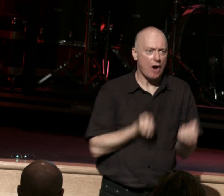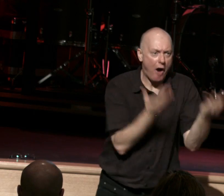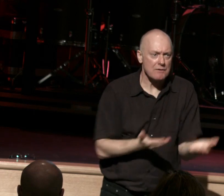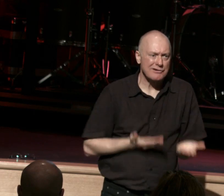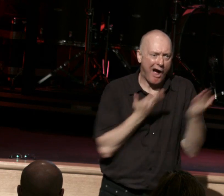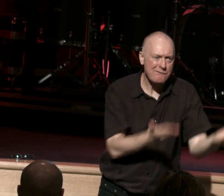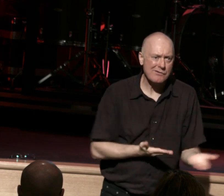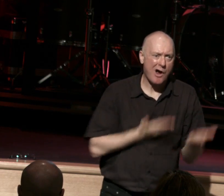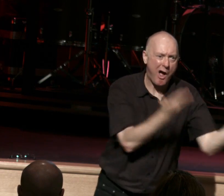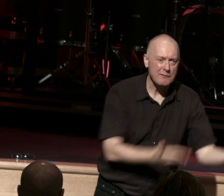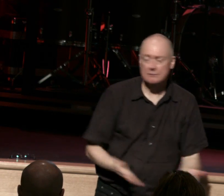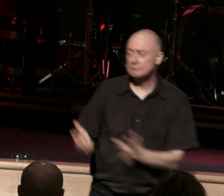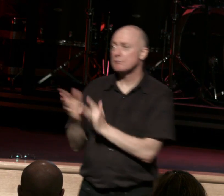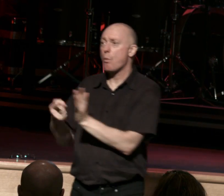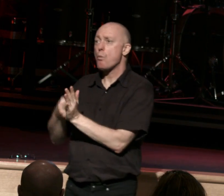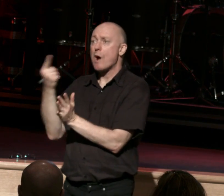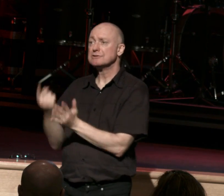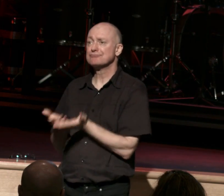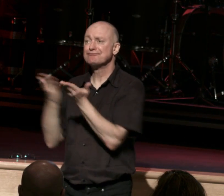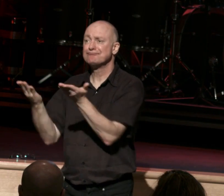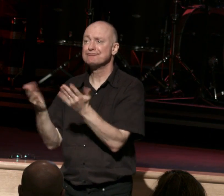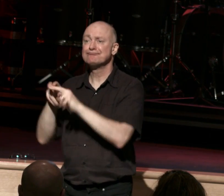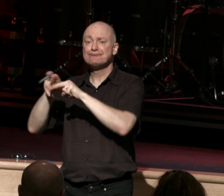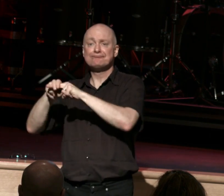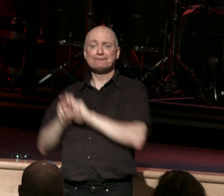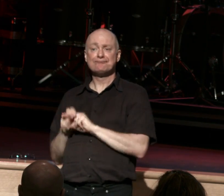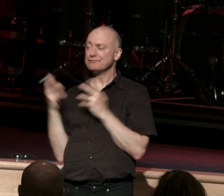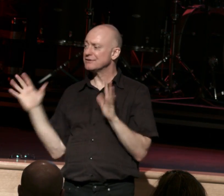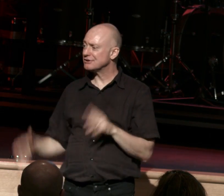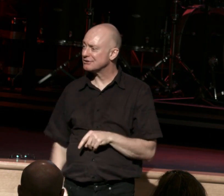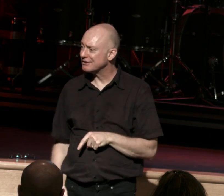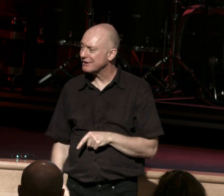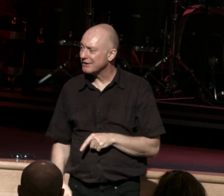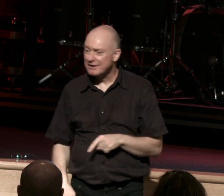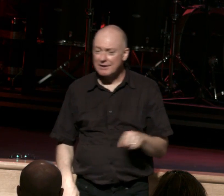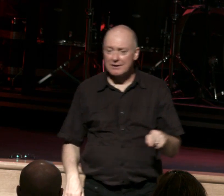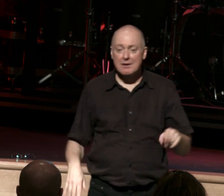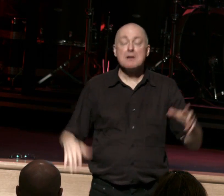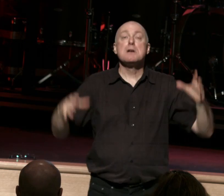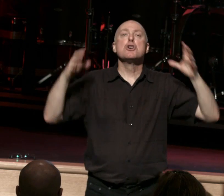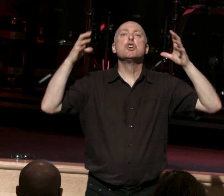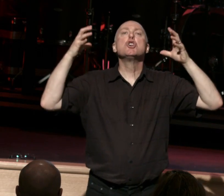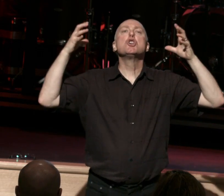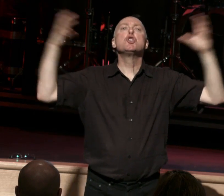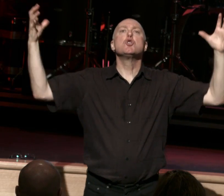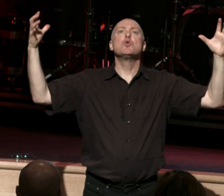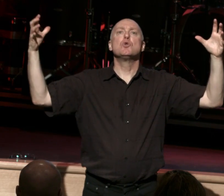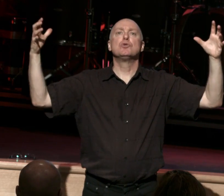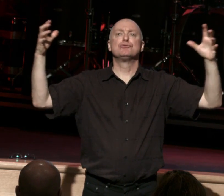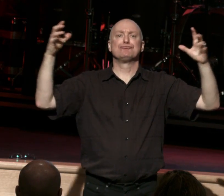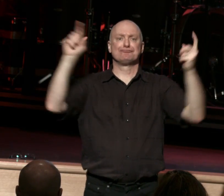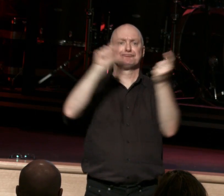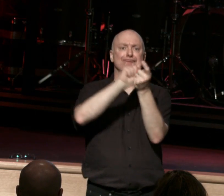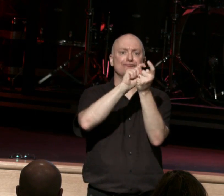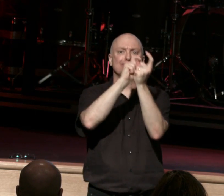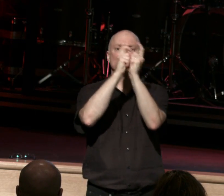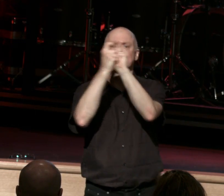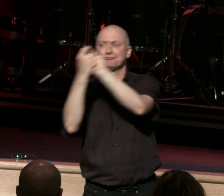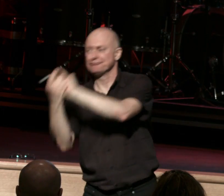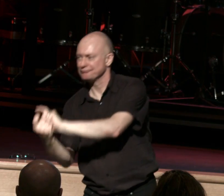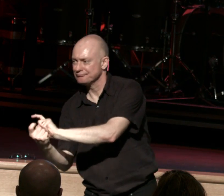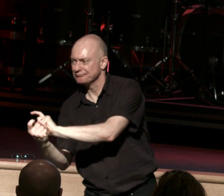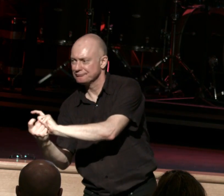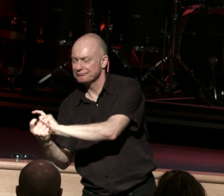and the rest that is found in Jesus Christ. You see the word but in verse 12, and you underline it and circle and say, huge, huge transition. Because